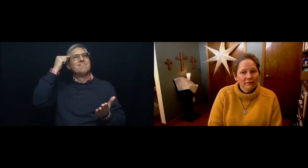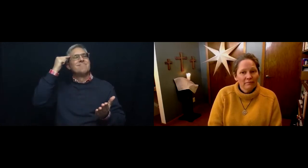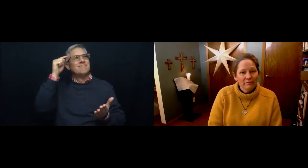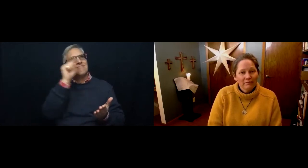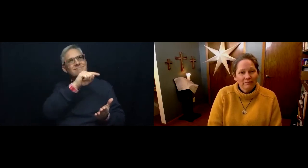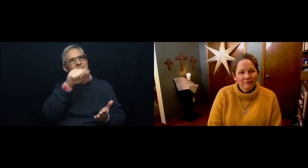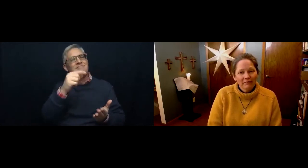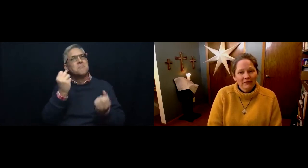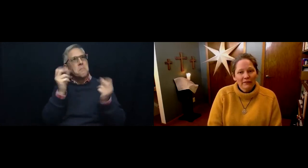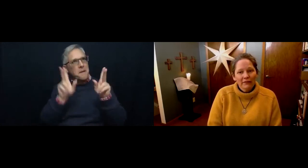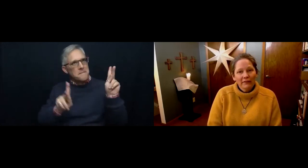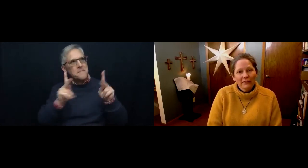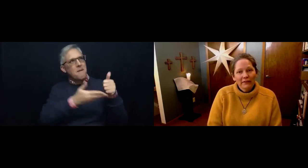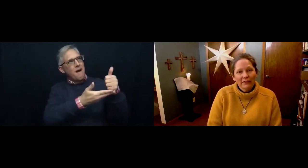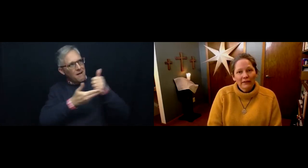life.